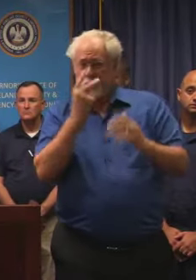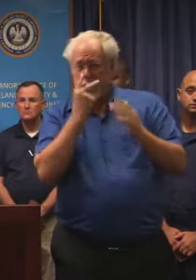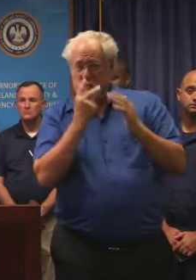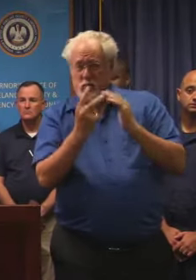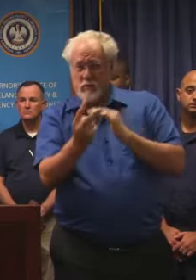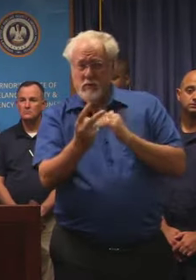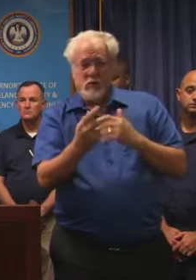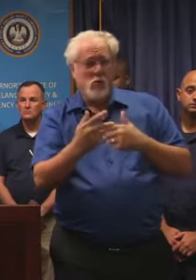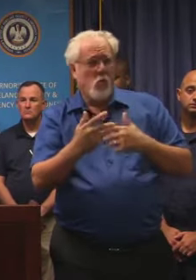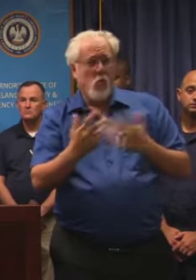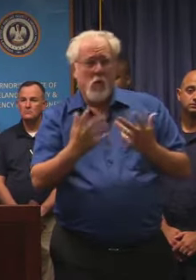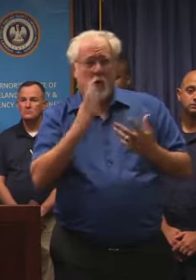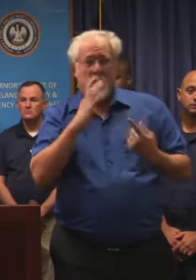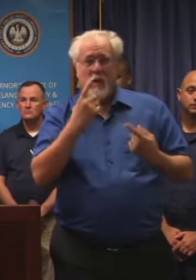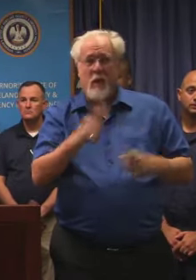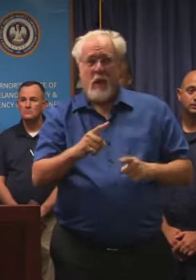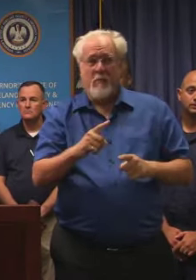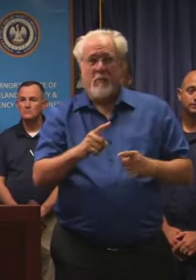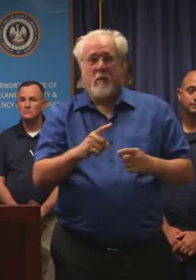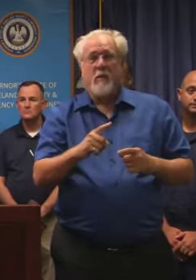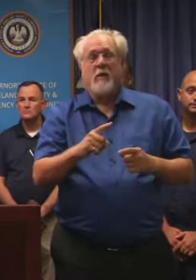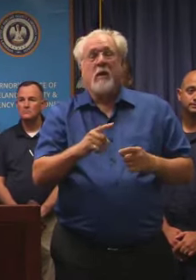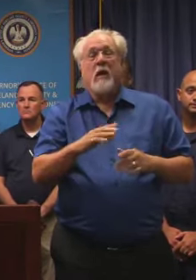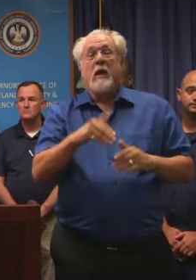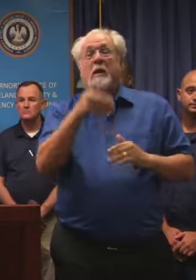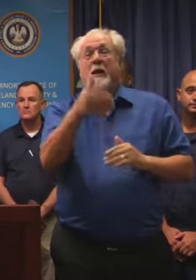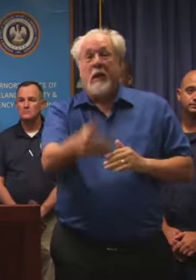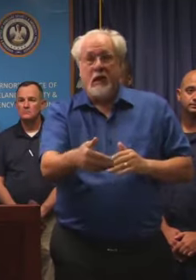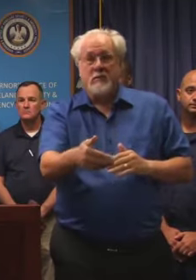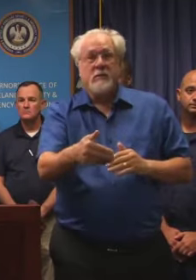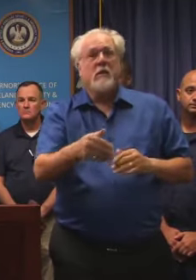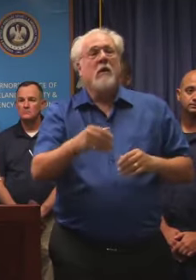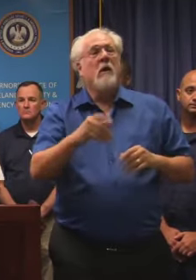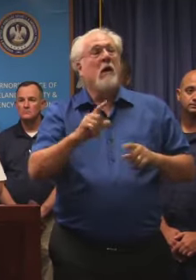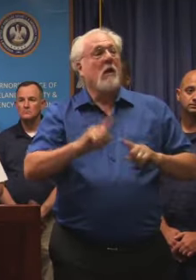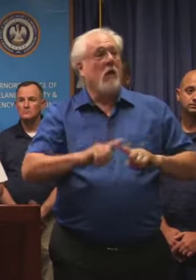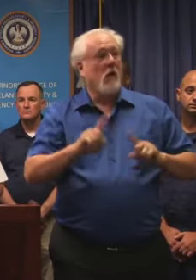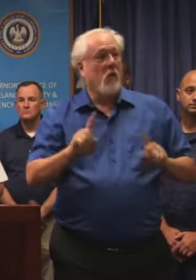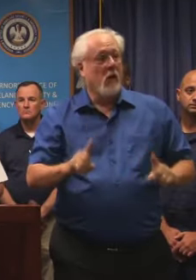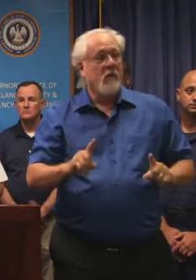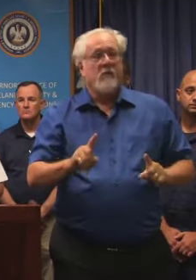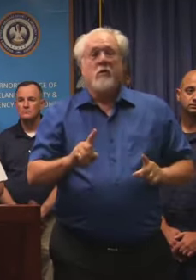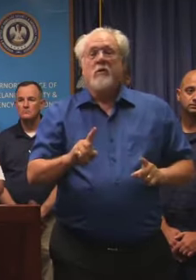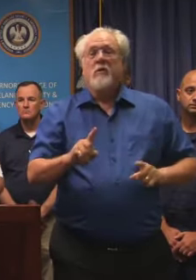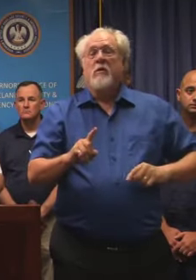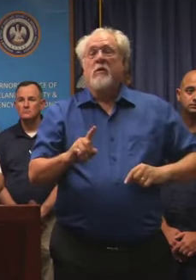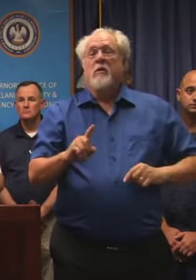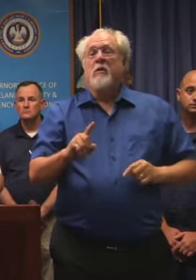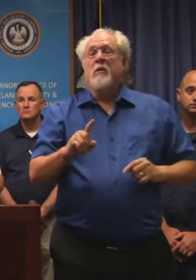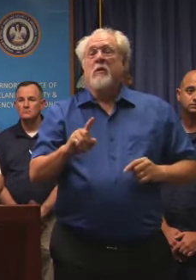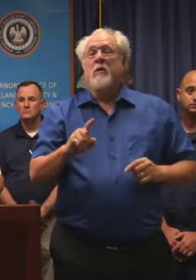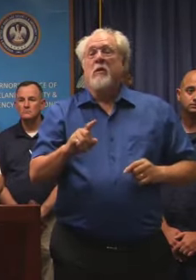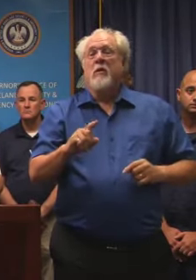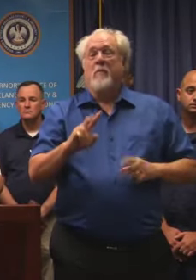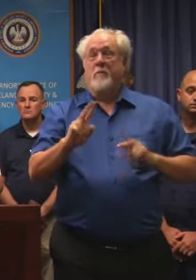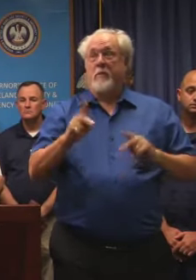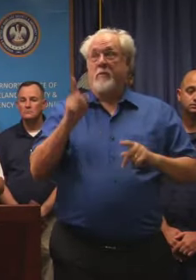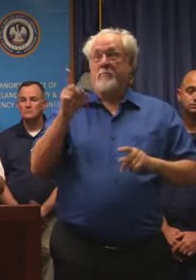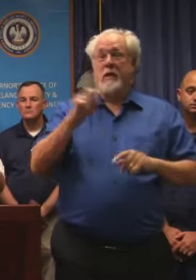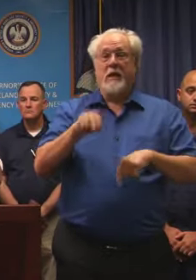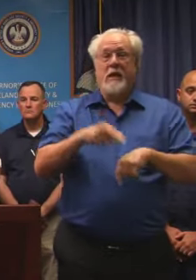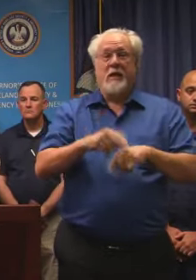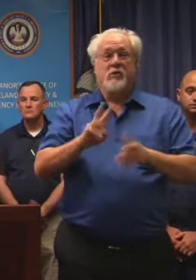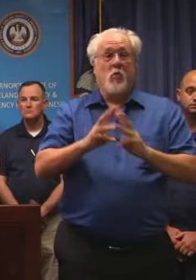predict what will happen next with Harvey. However, the folks at the National Weather Service